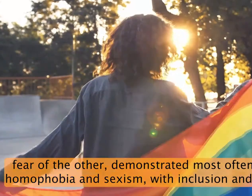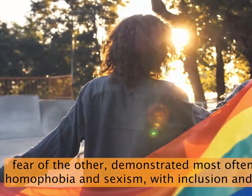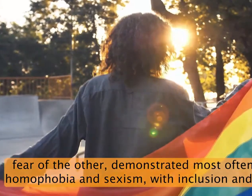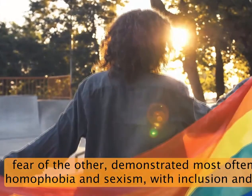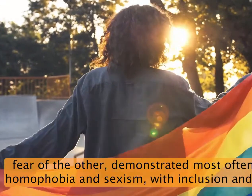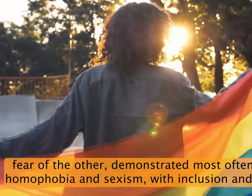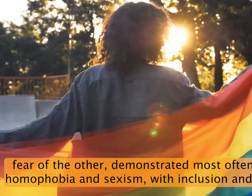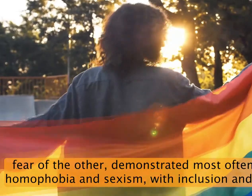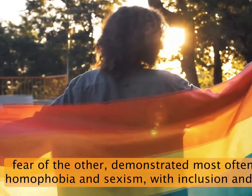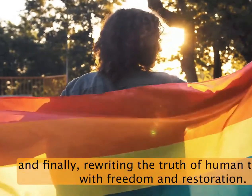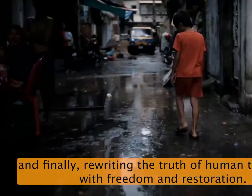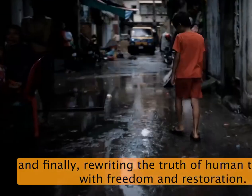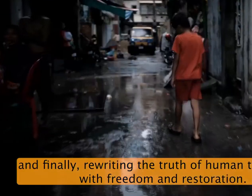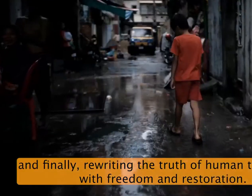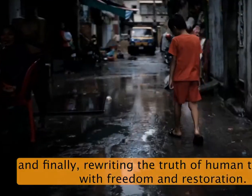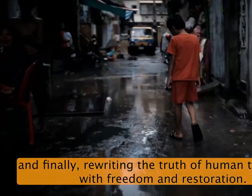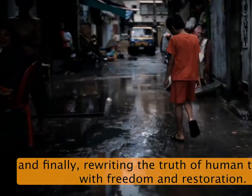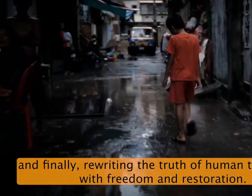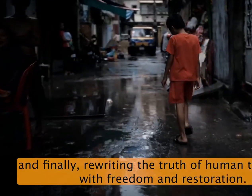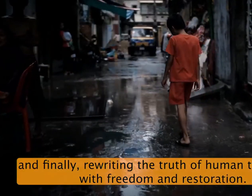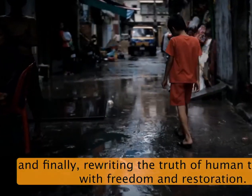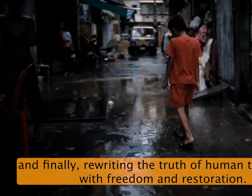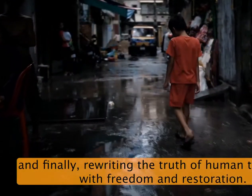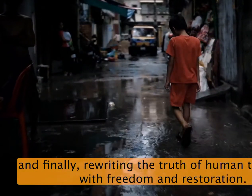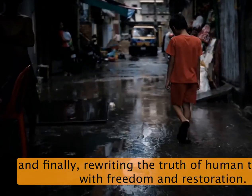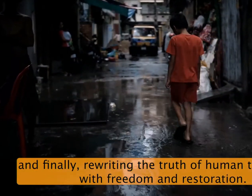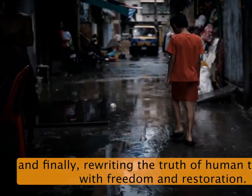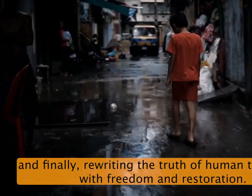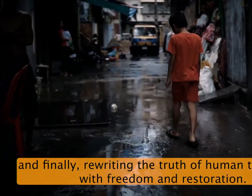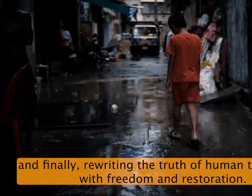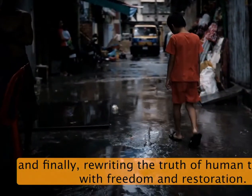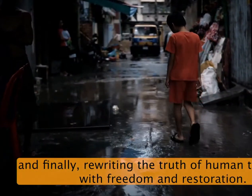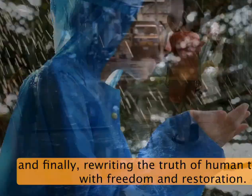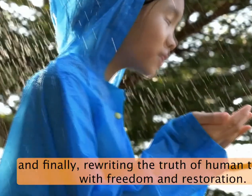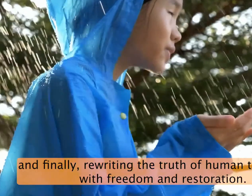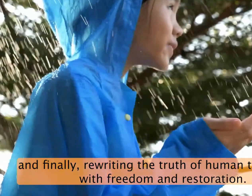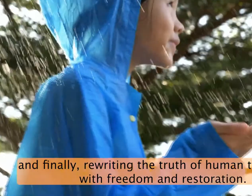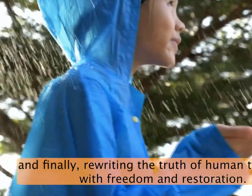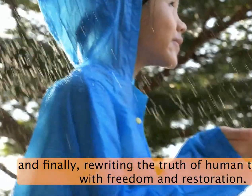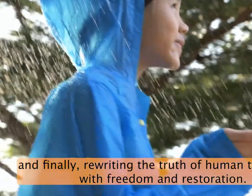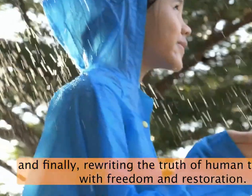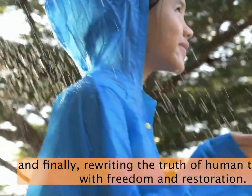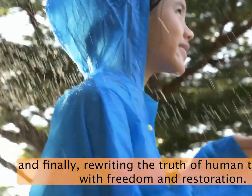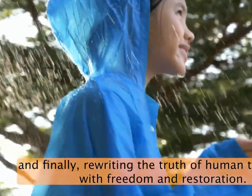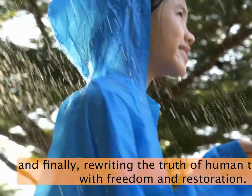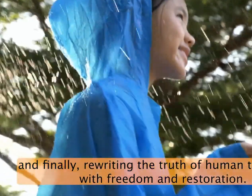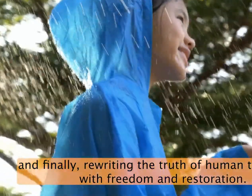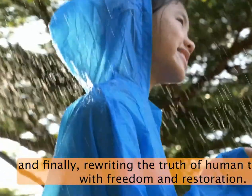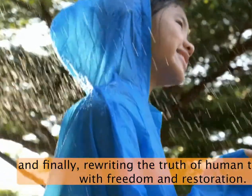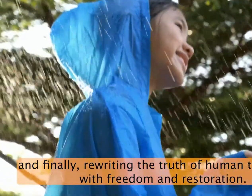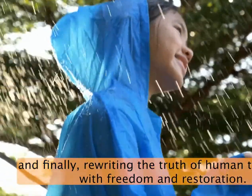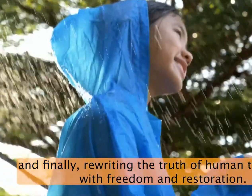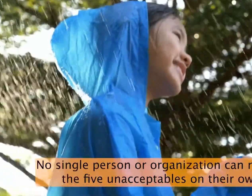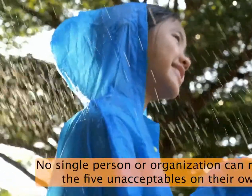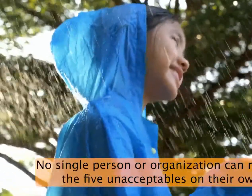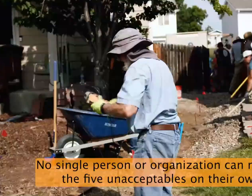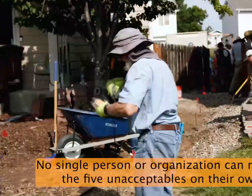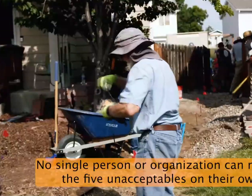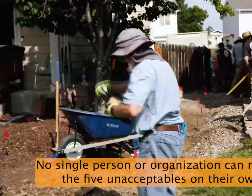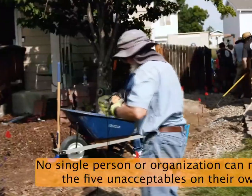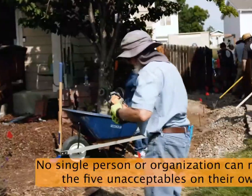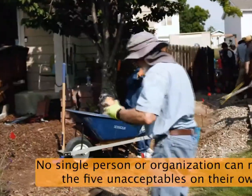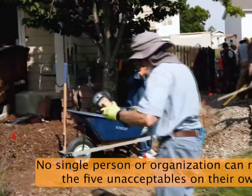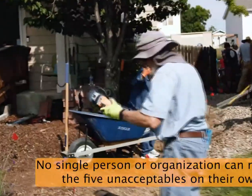inclusion and affirmation, and finally, rewriting the truth of human trafficking with freedom and restoration.